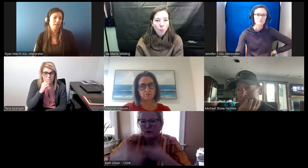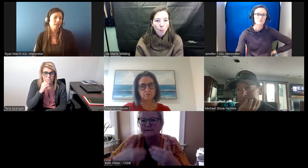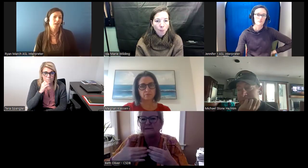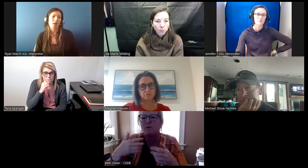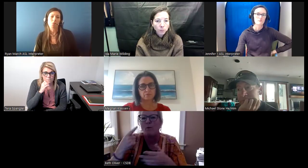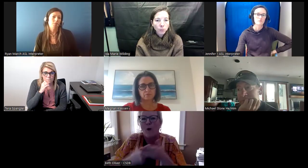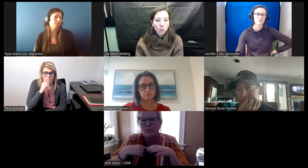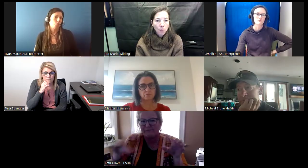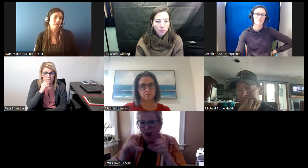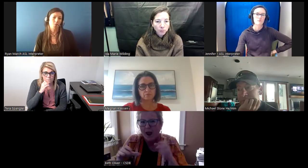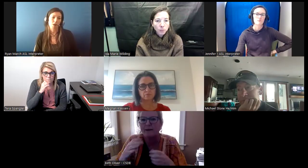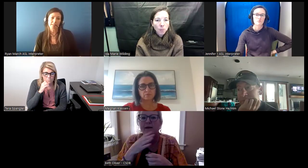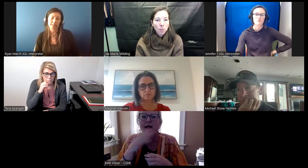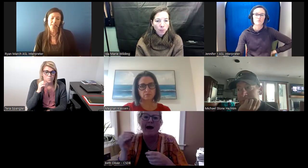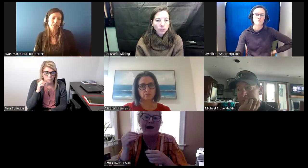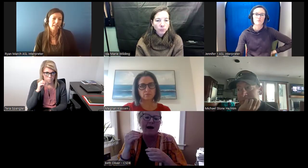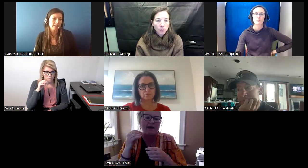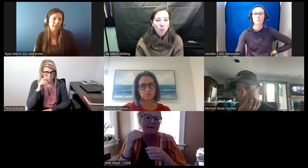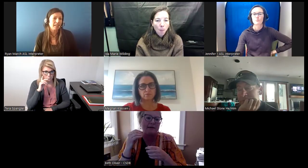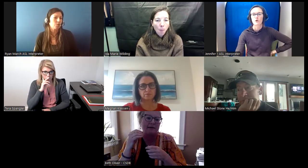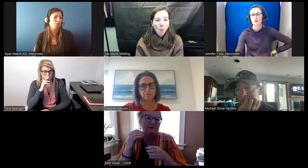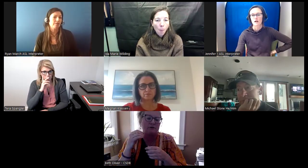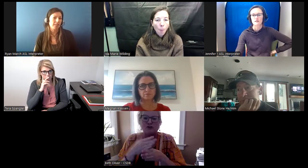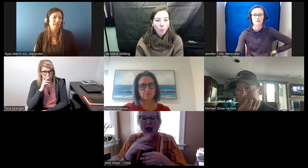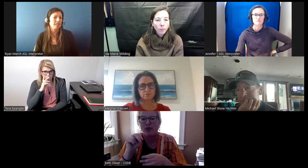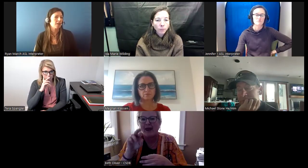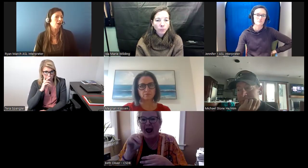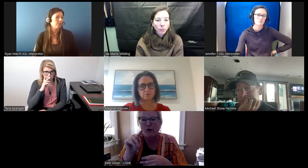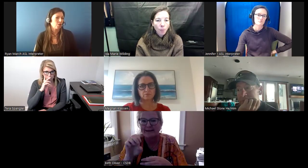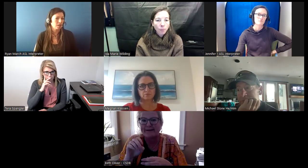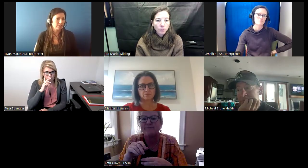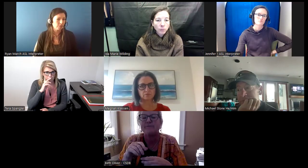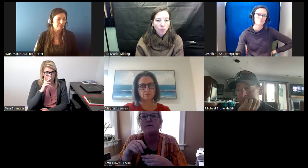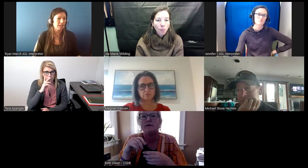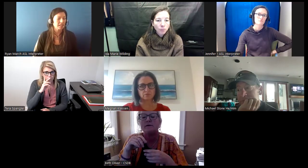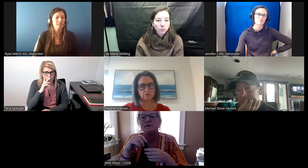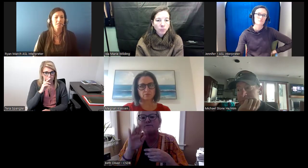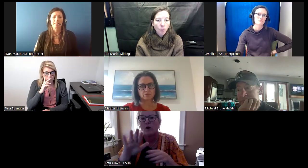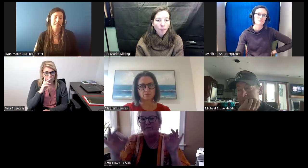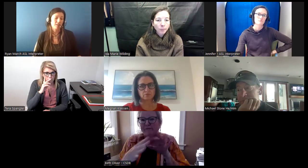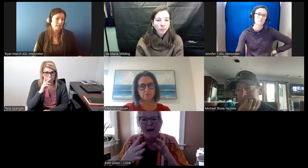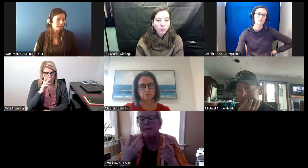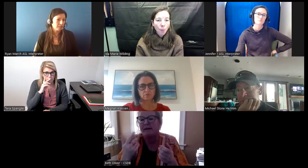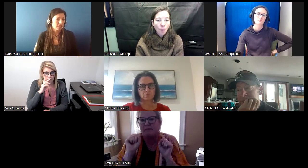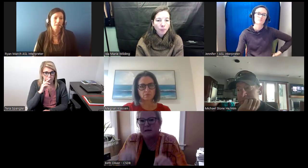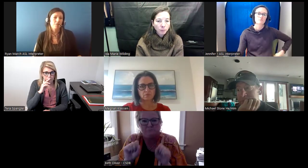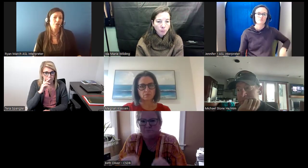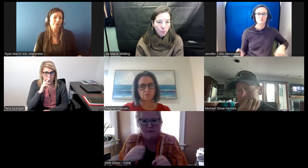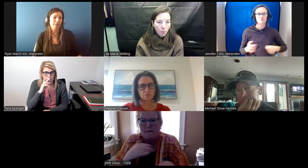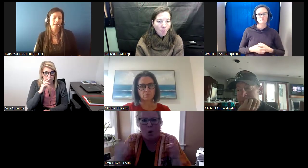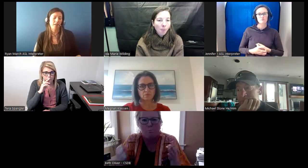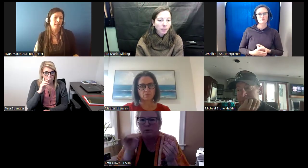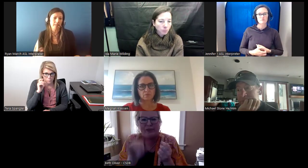share what the process is looking like, what we've done, all the progress we've done, the narratives for